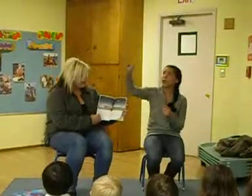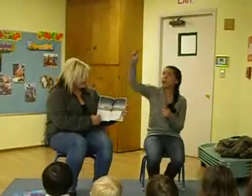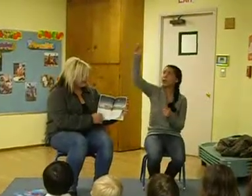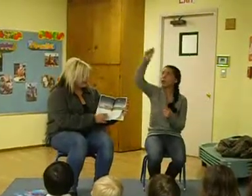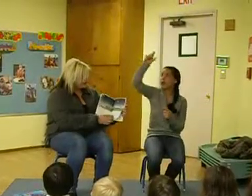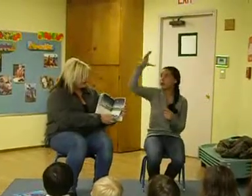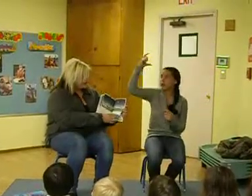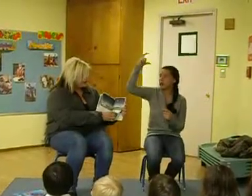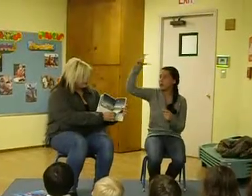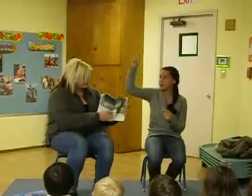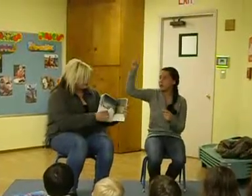middle.